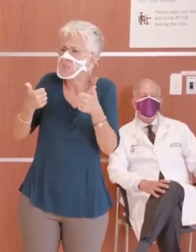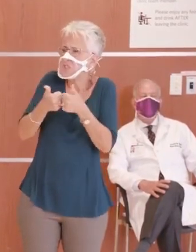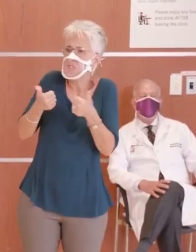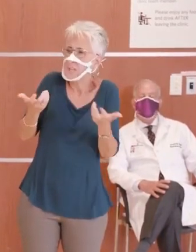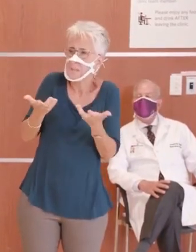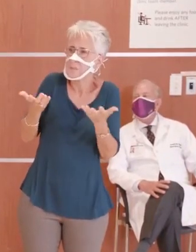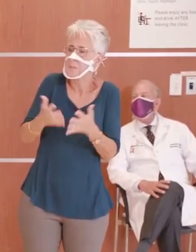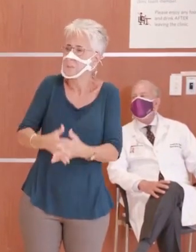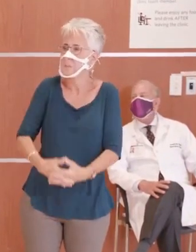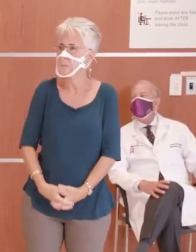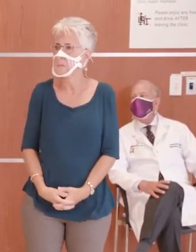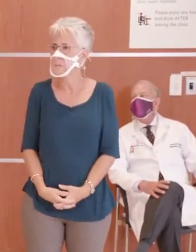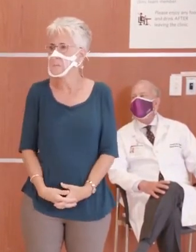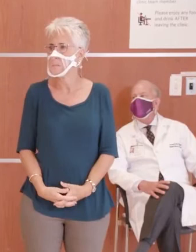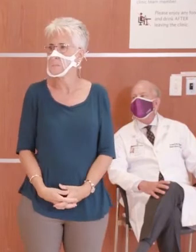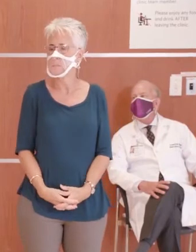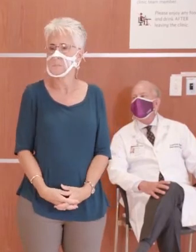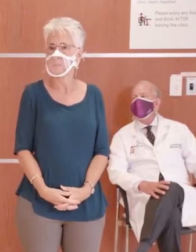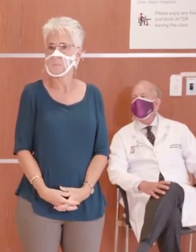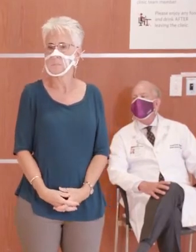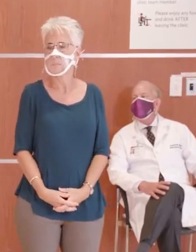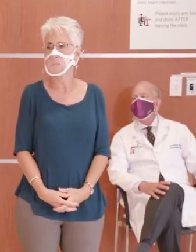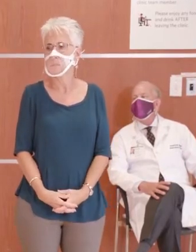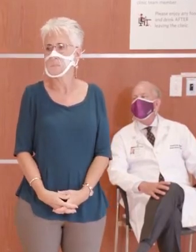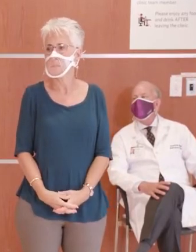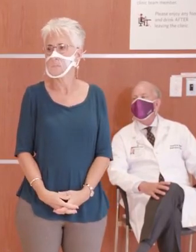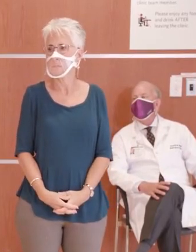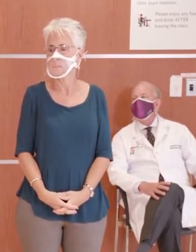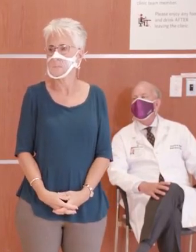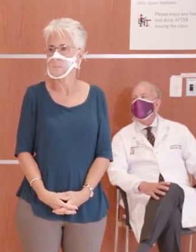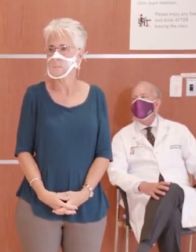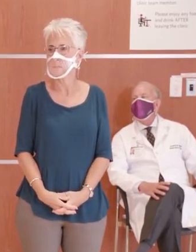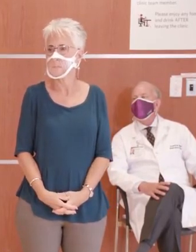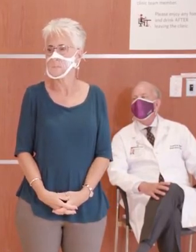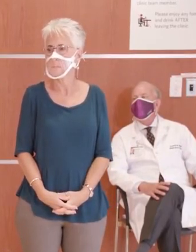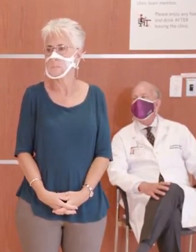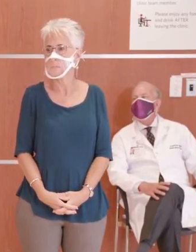guess what is the problem with it? It has to do with,